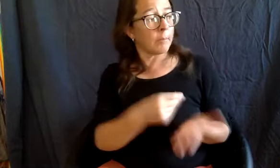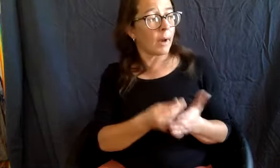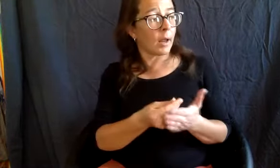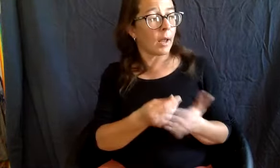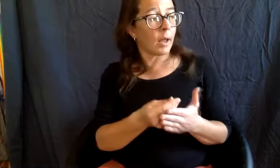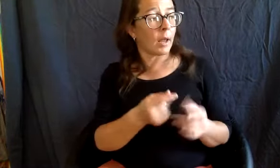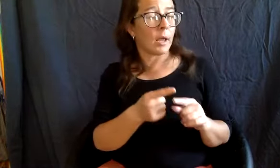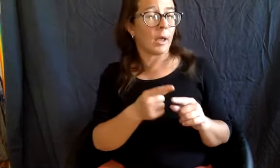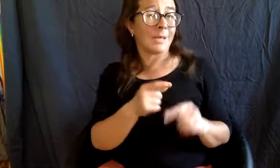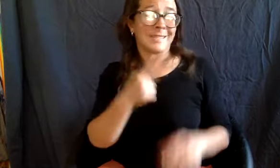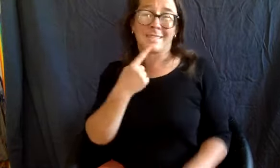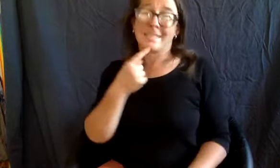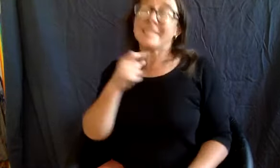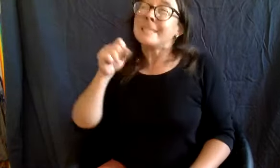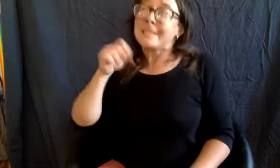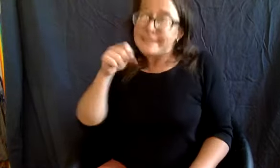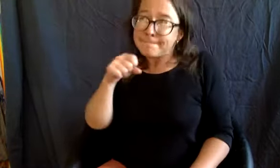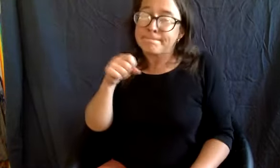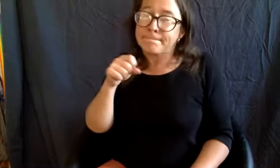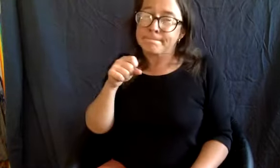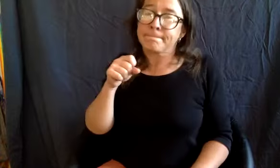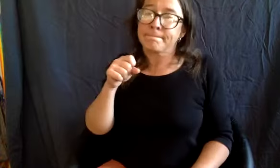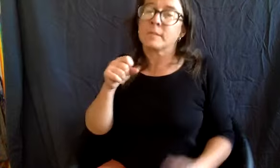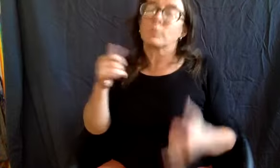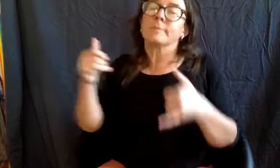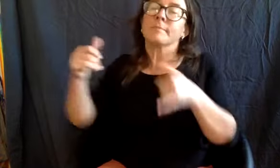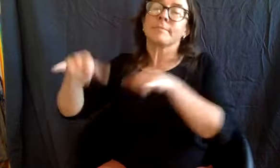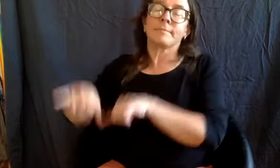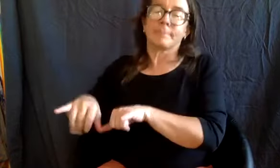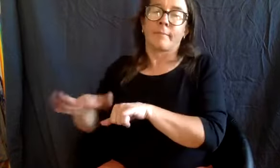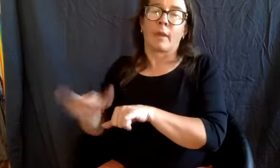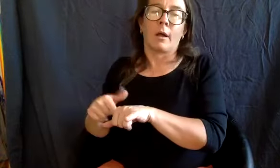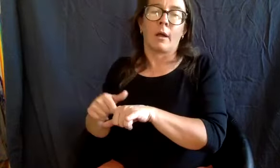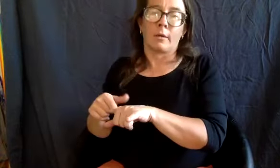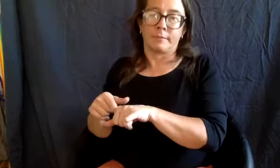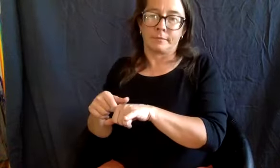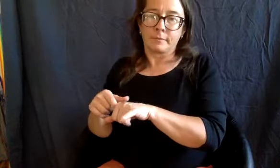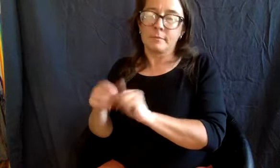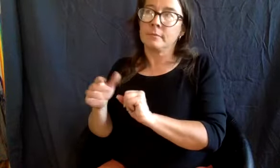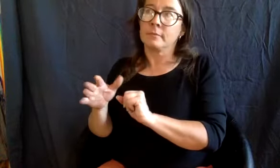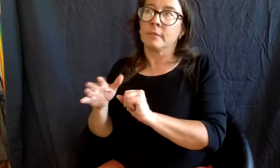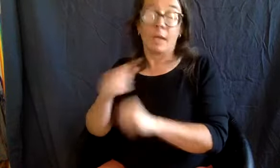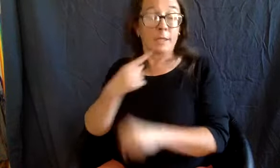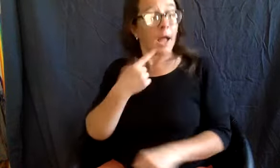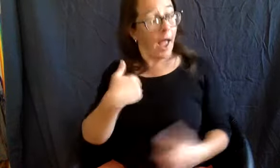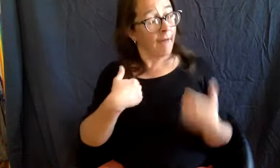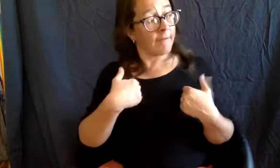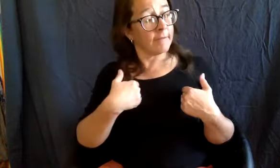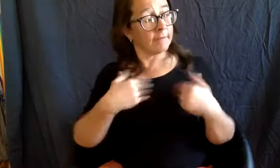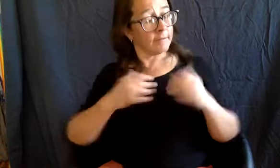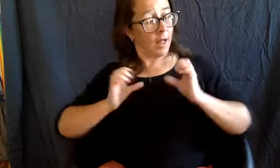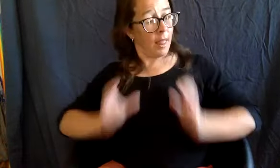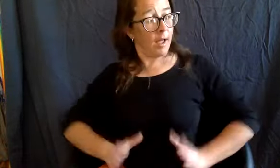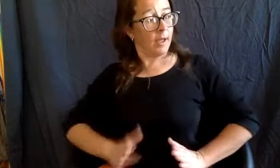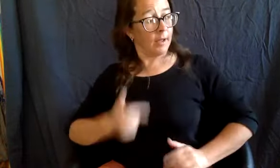time. I don't even remember going to sleep or if I did sleep, but I must have, because in the morning the phone rang, and it was my father. He was offering me a